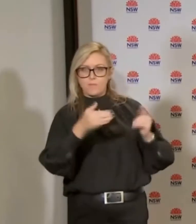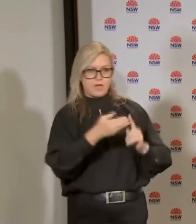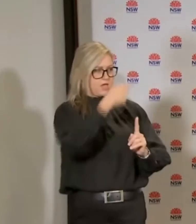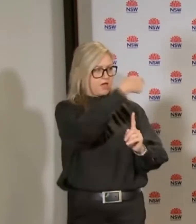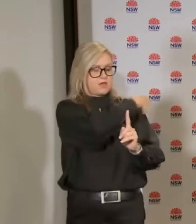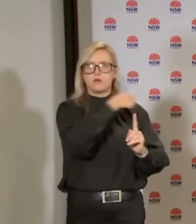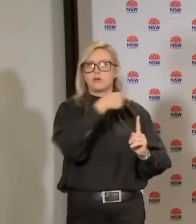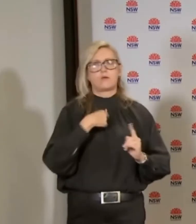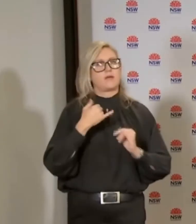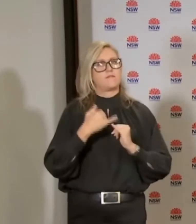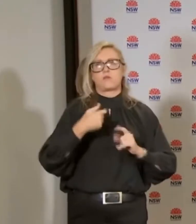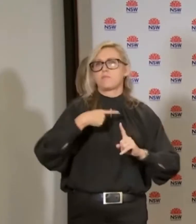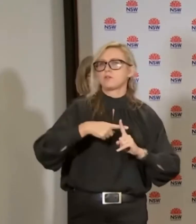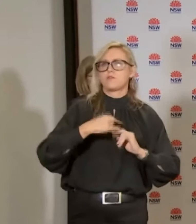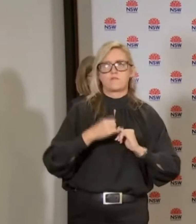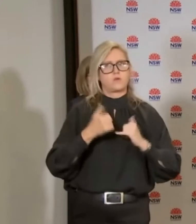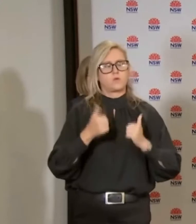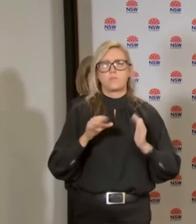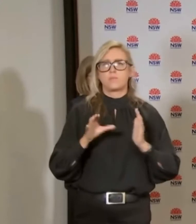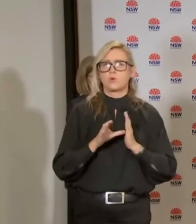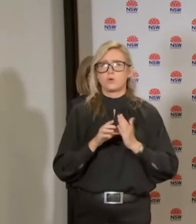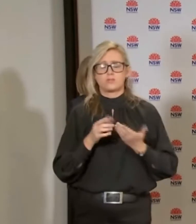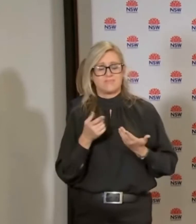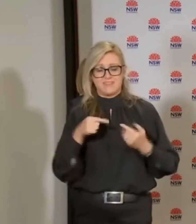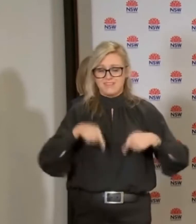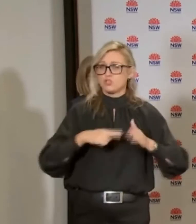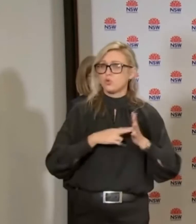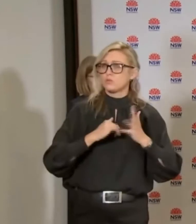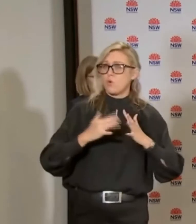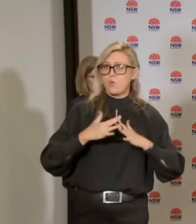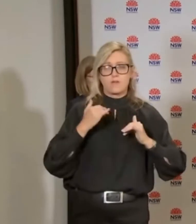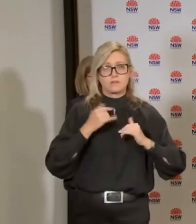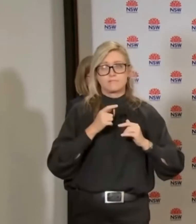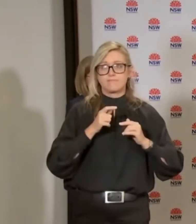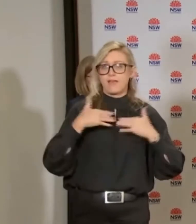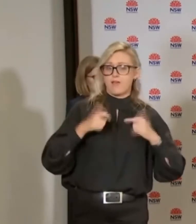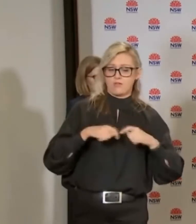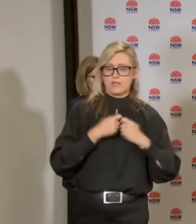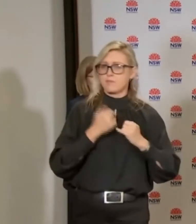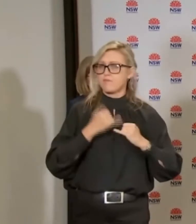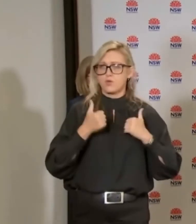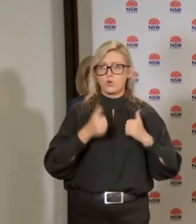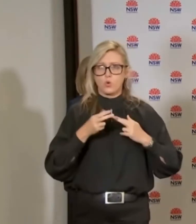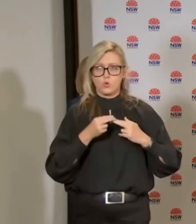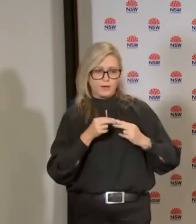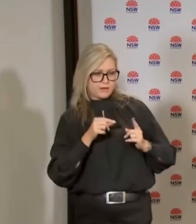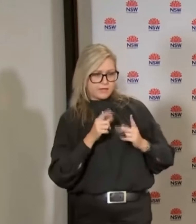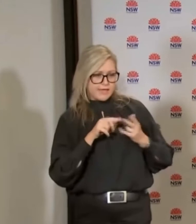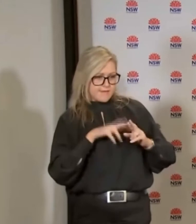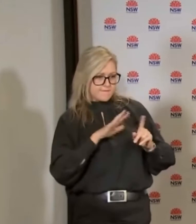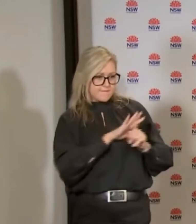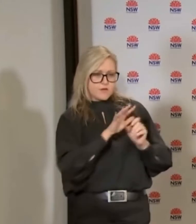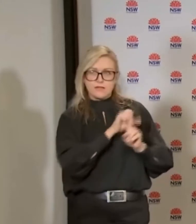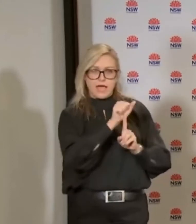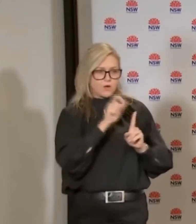health teams. Our tracking and tracing teams have ensured that we've been able to lift restrictions. But particularly the ones today, if you still